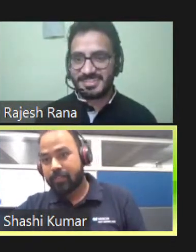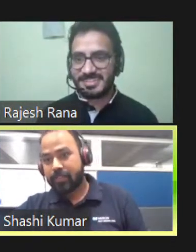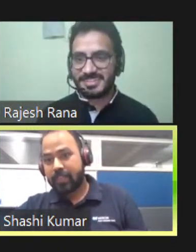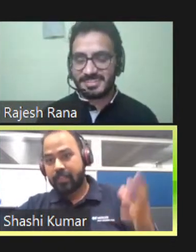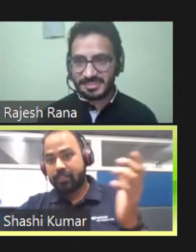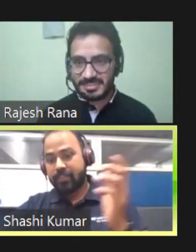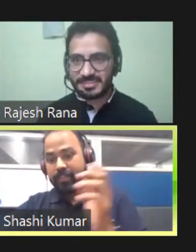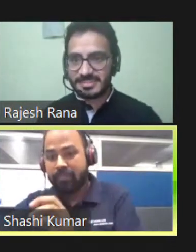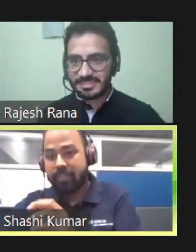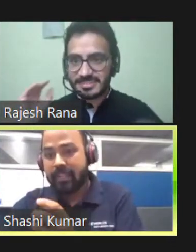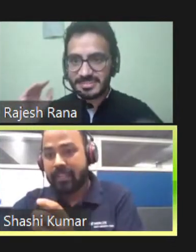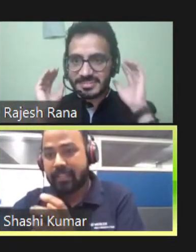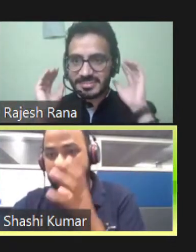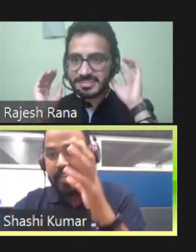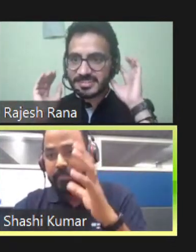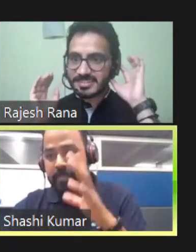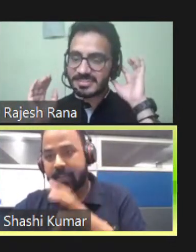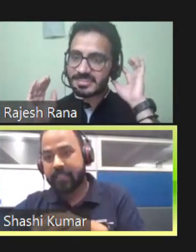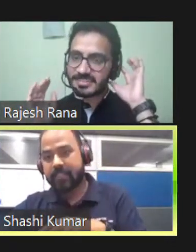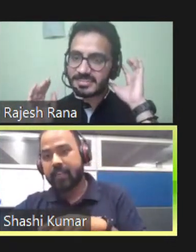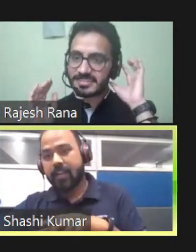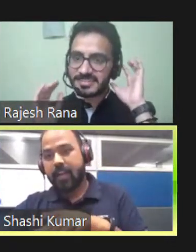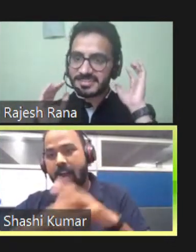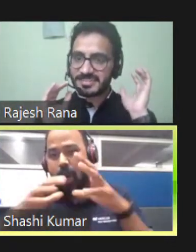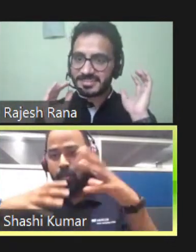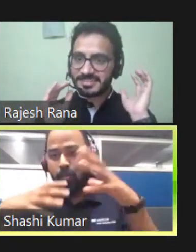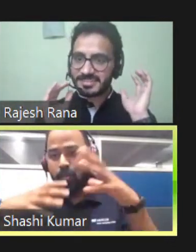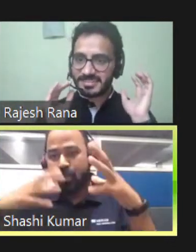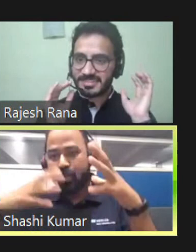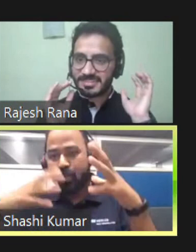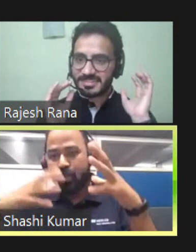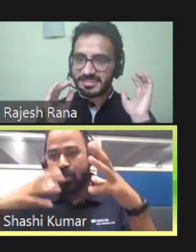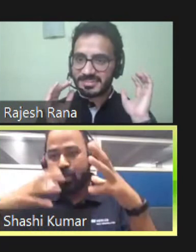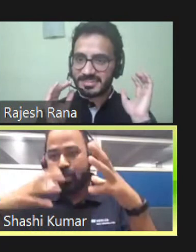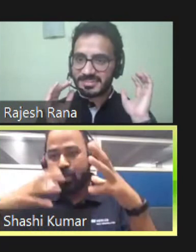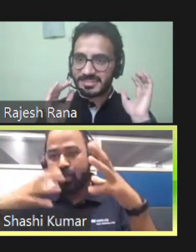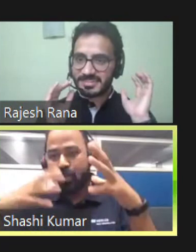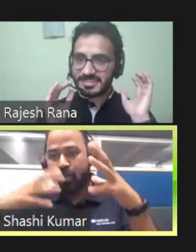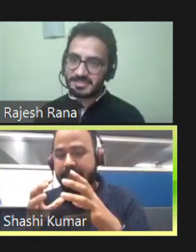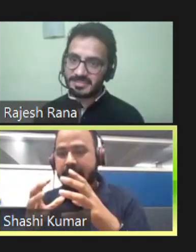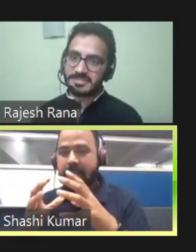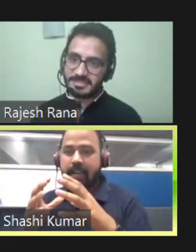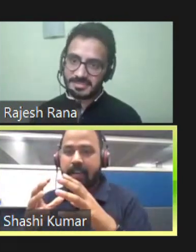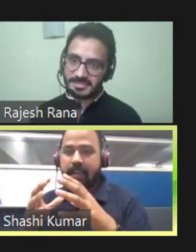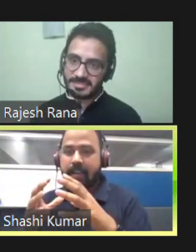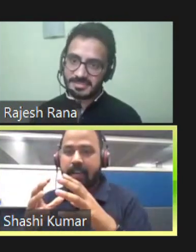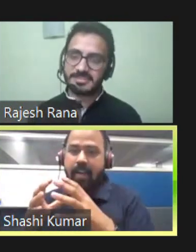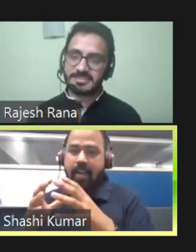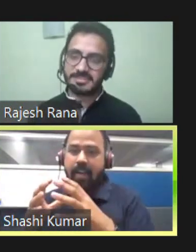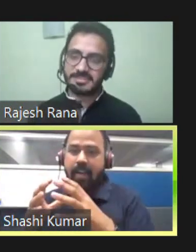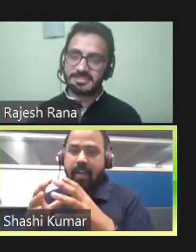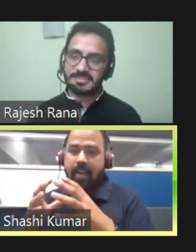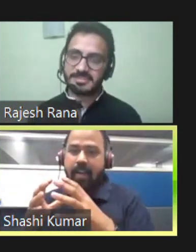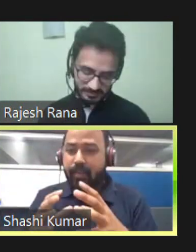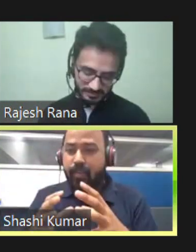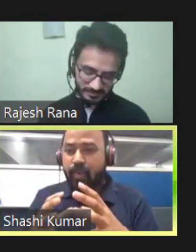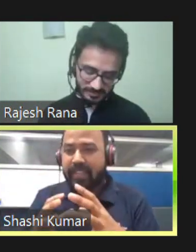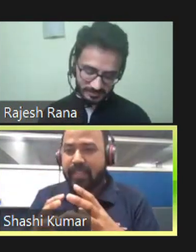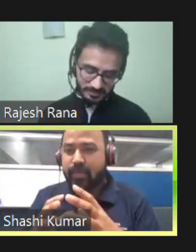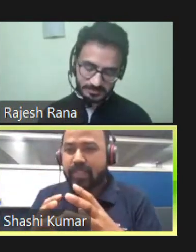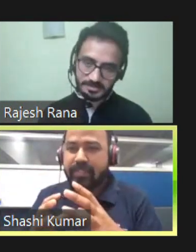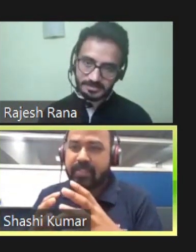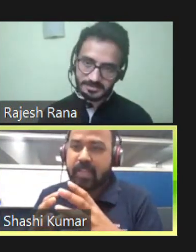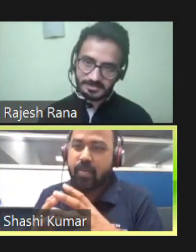background which we are not aware of, and that really helps as how all the things are connected. I know,